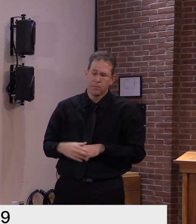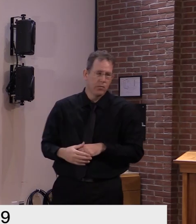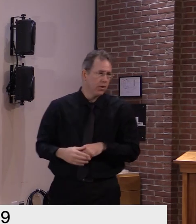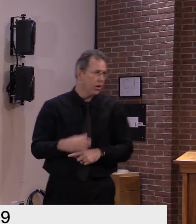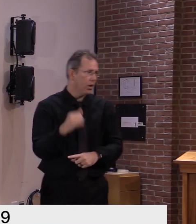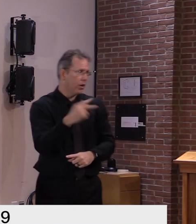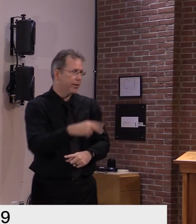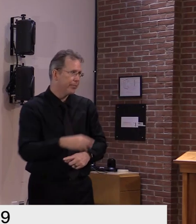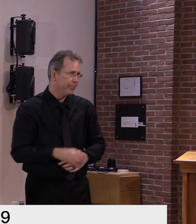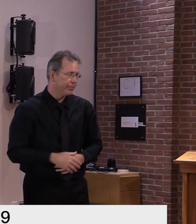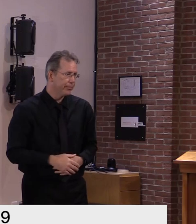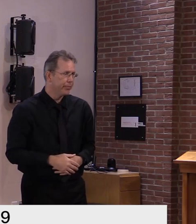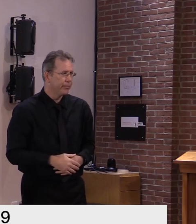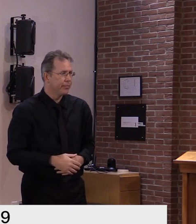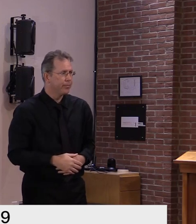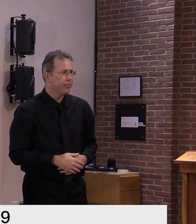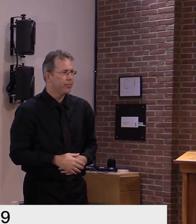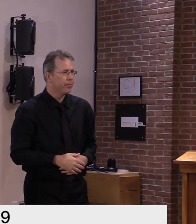Governor.